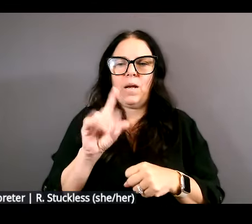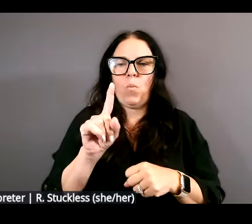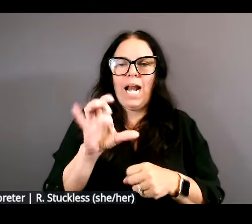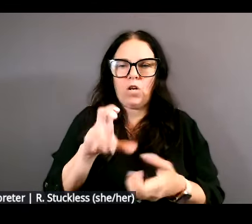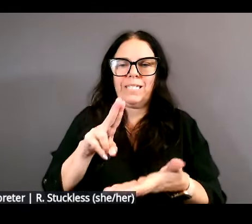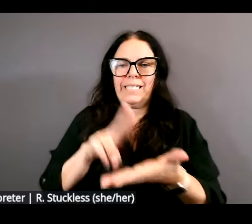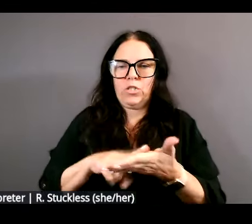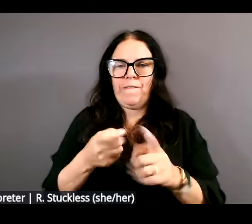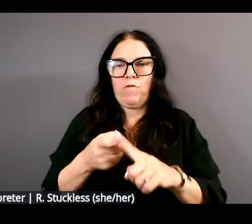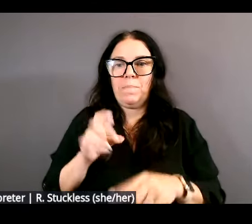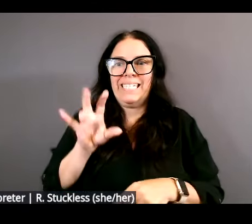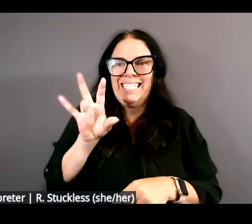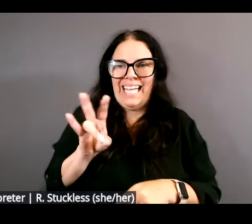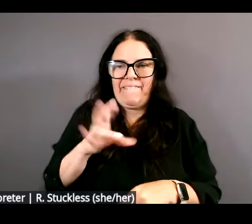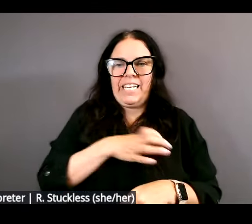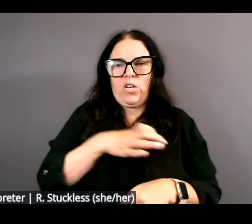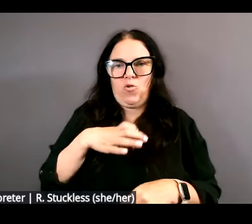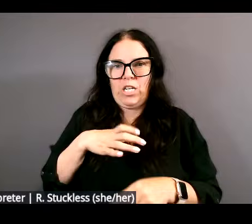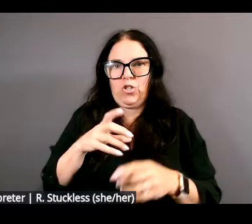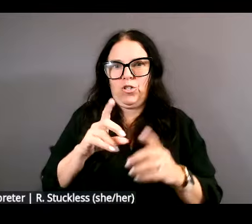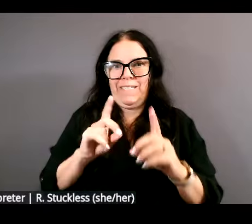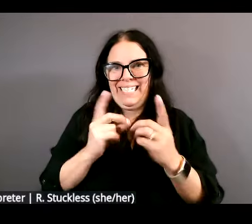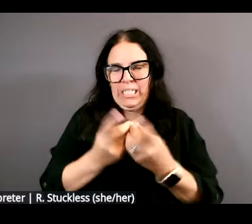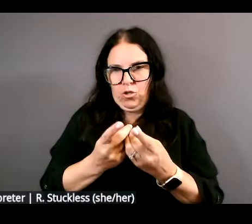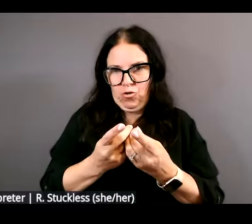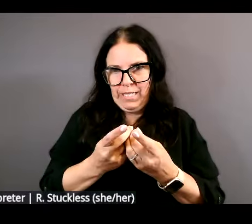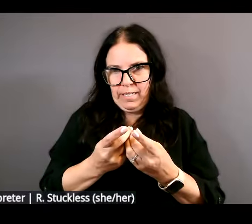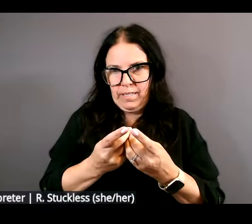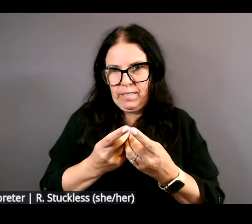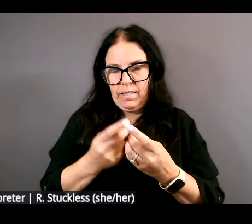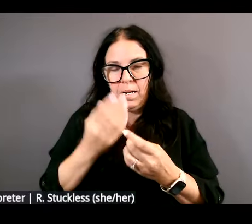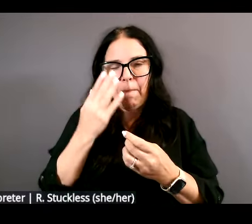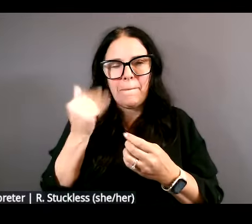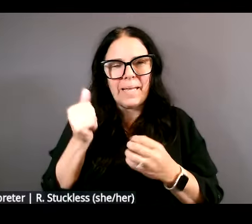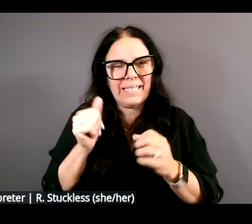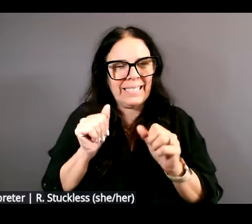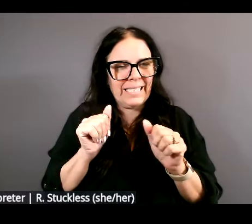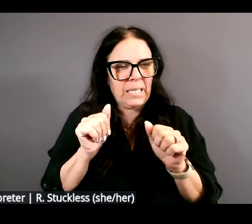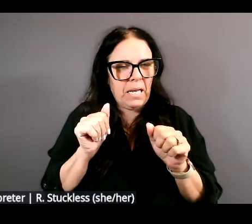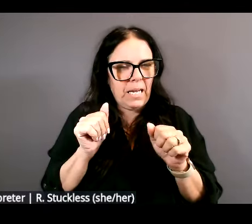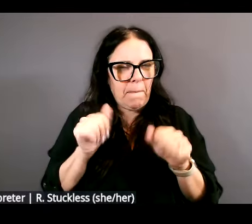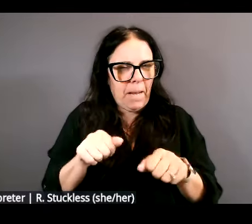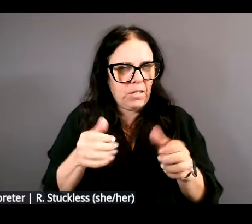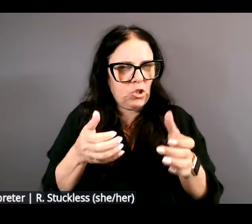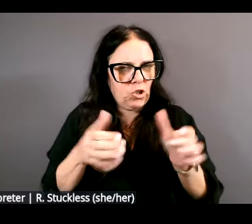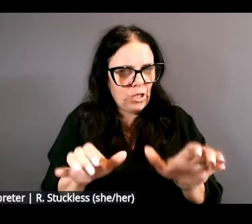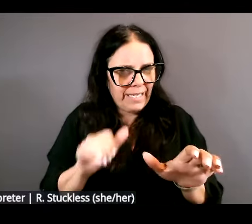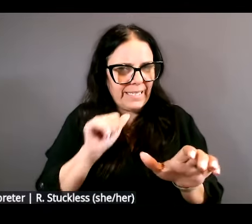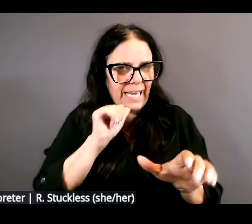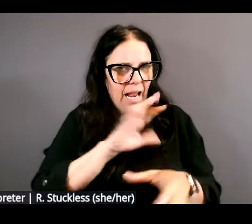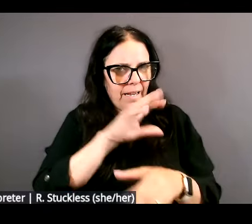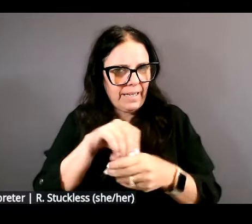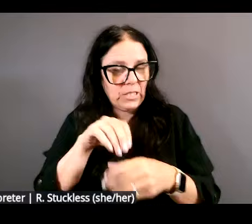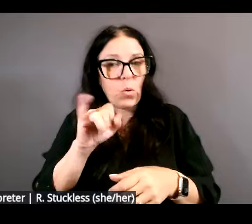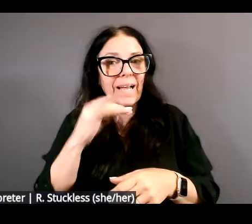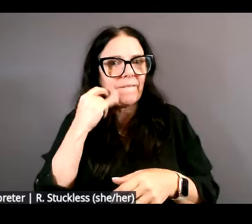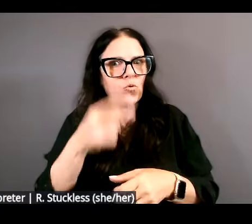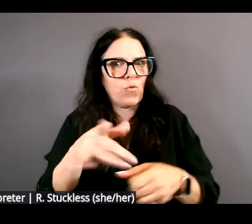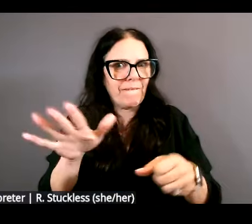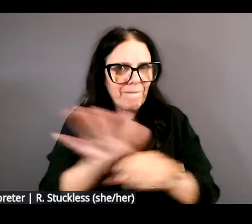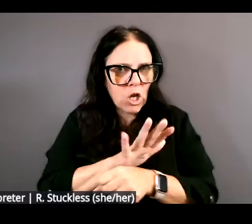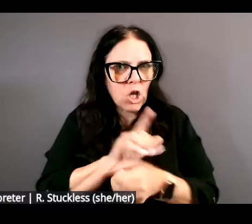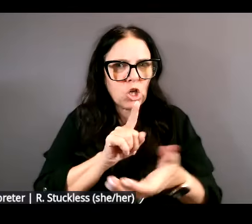obviously that there's a chance that that's not reflected in the sample that's drawn. So if you do run a full check of that, I